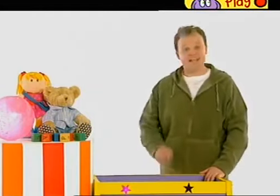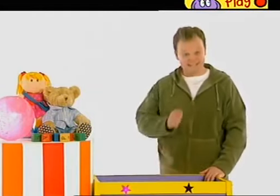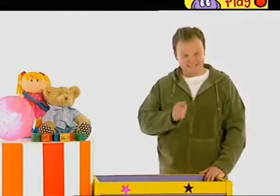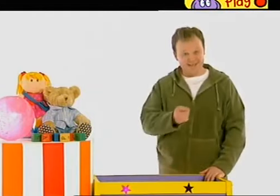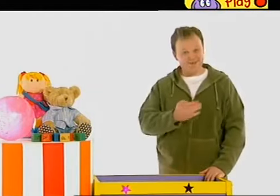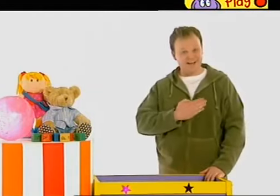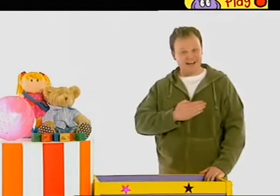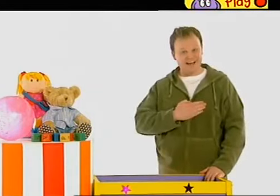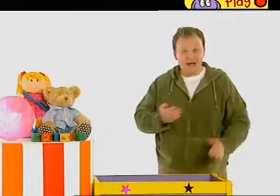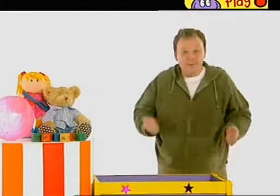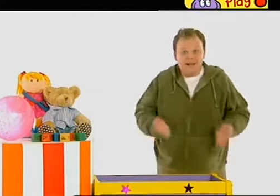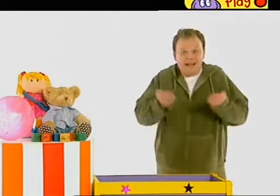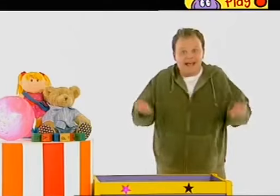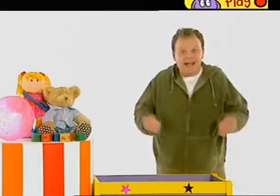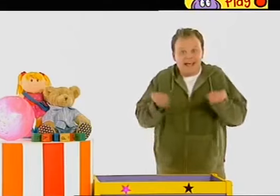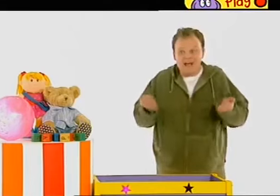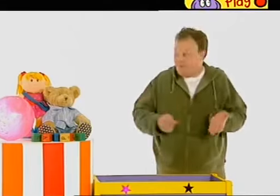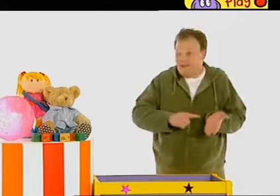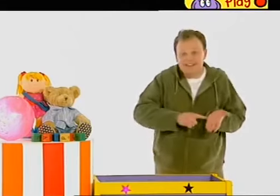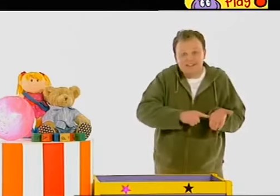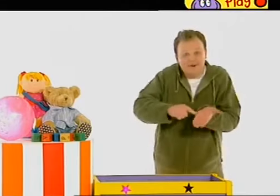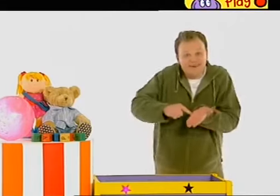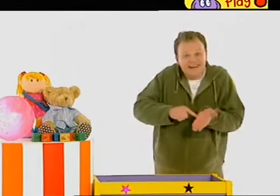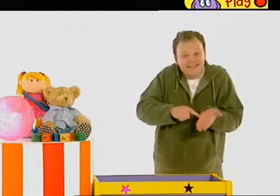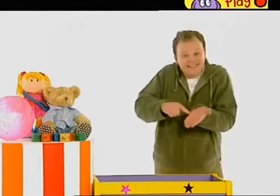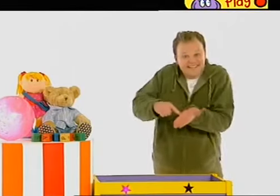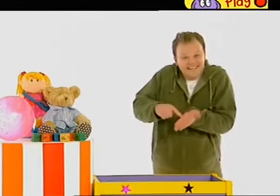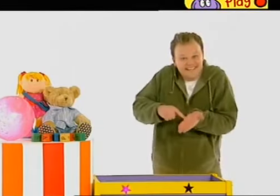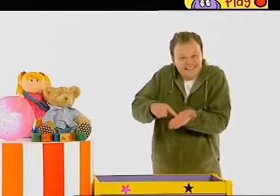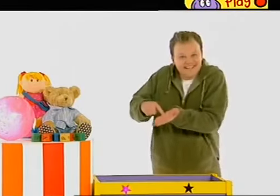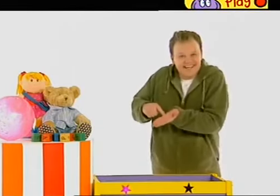Do you like playing with toys?